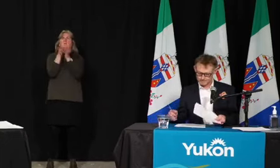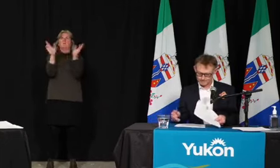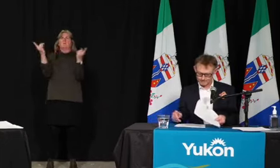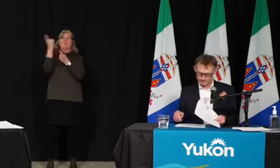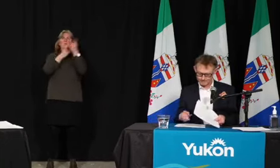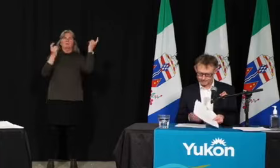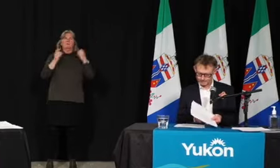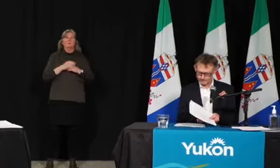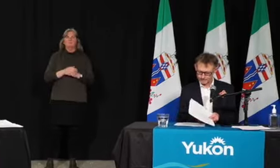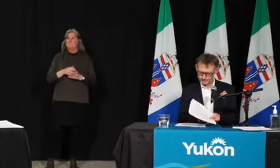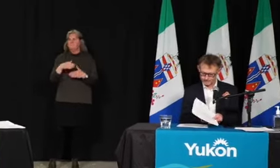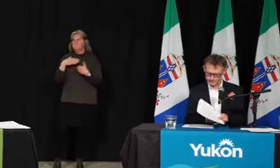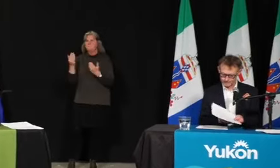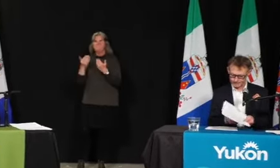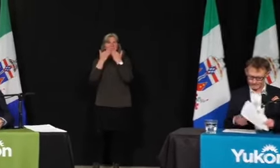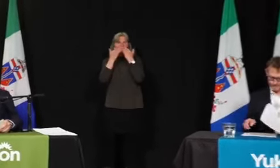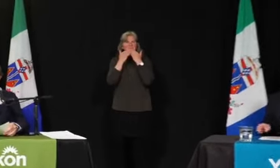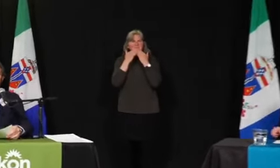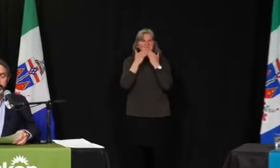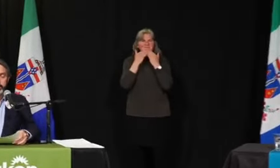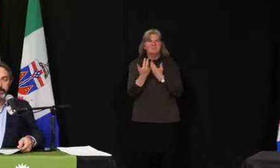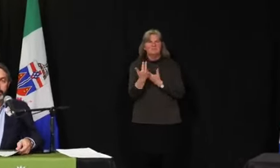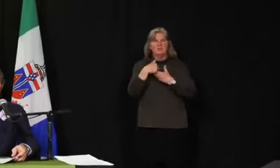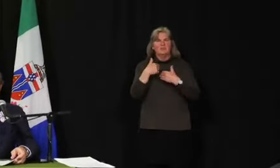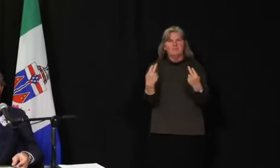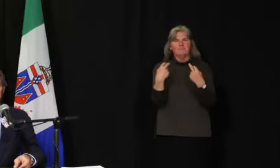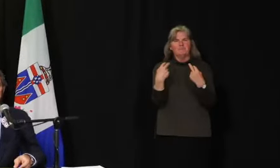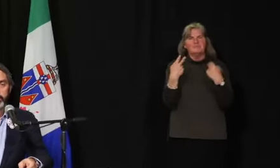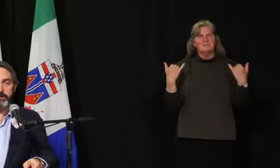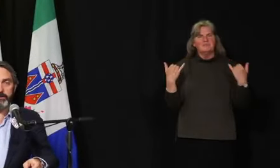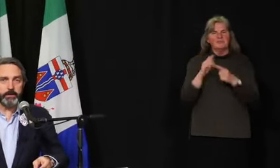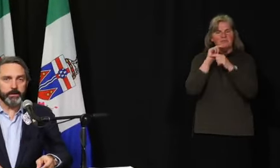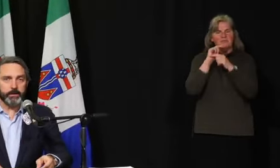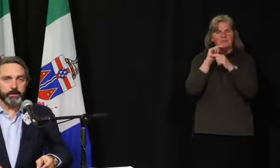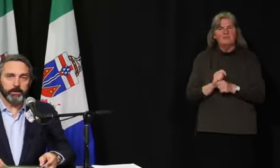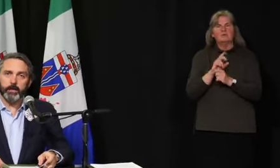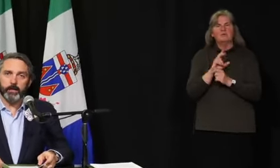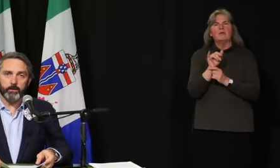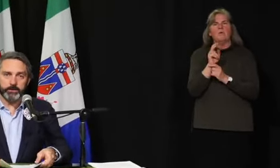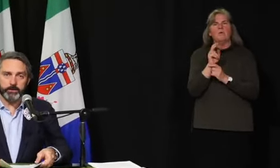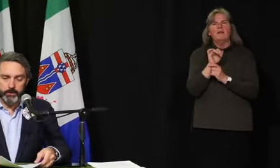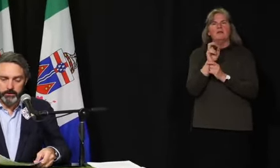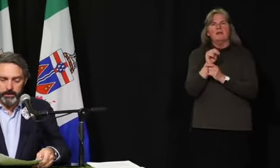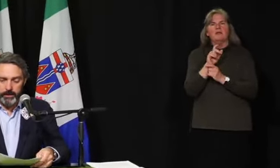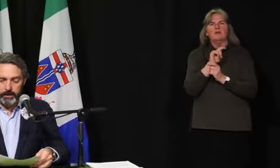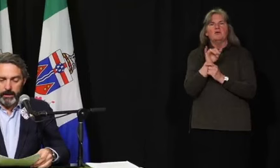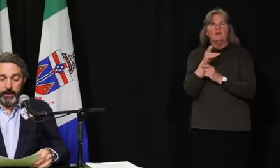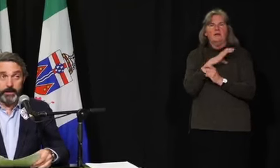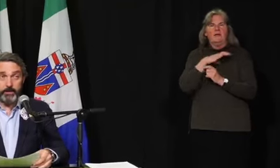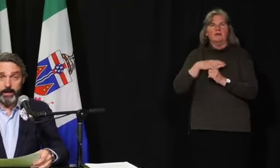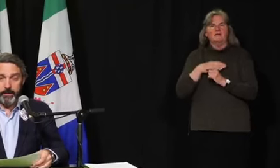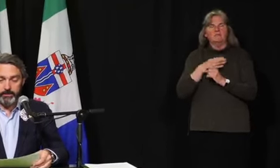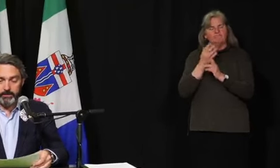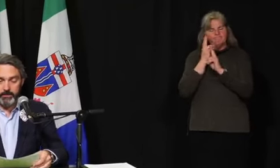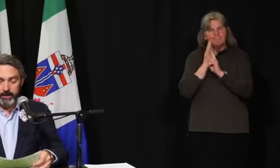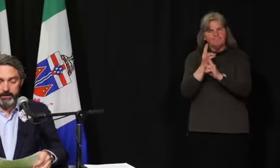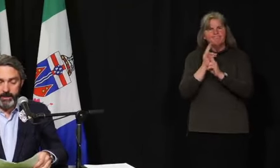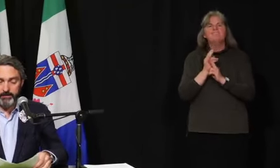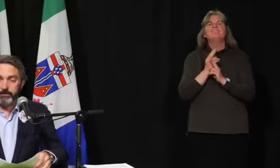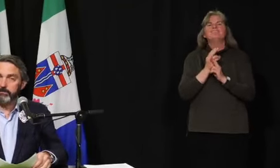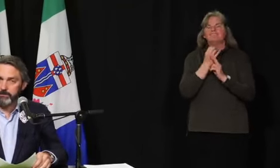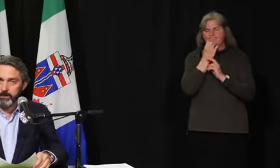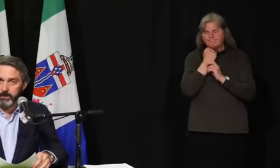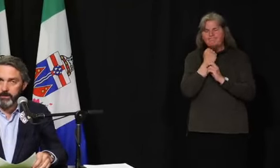Thank you very much, Pat. And thank you everybody for joining us here on the traditional territory of the Kwanlandan and the Ta'an Kwachan Council. As Pat mentioned,